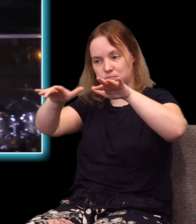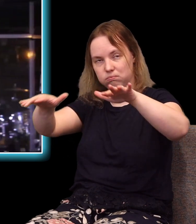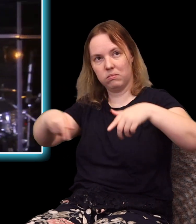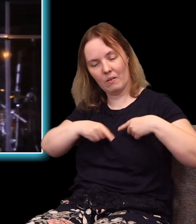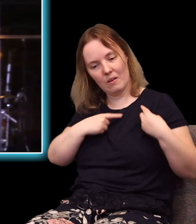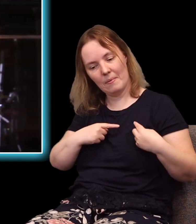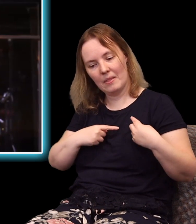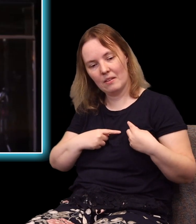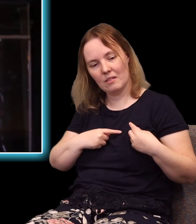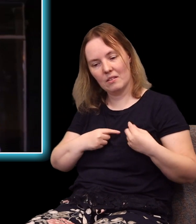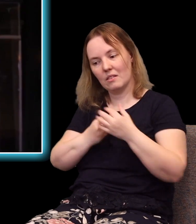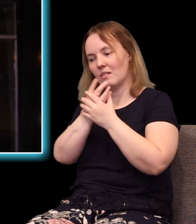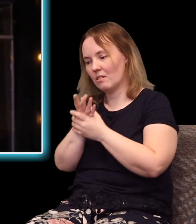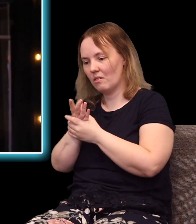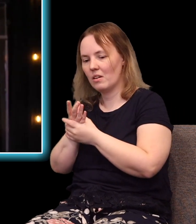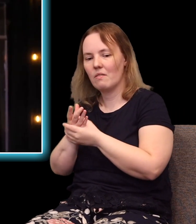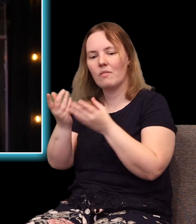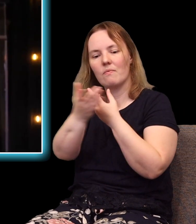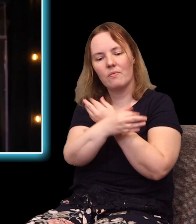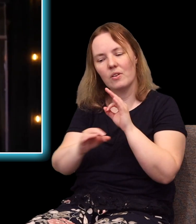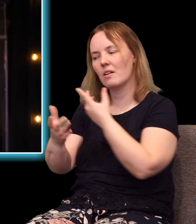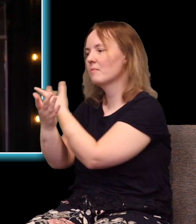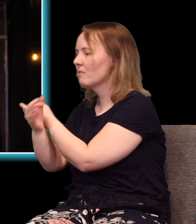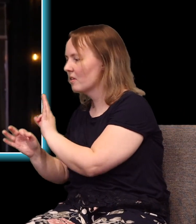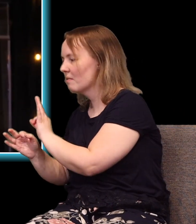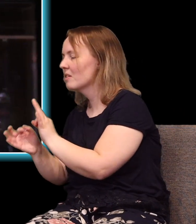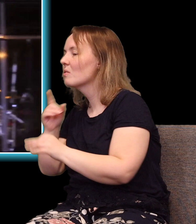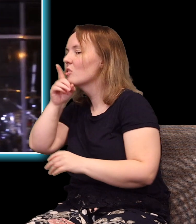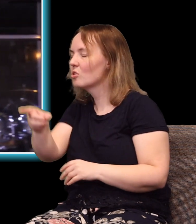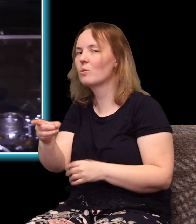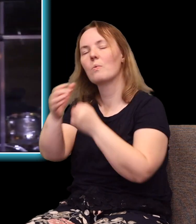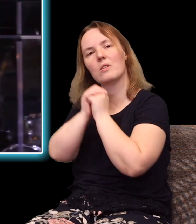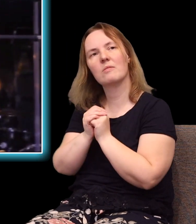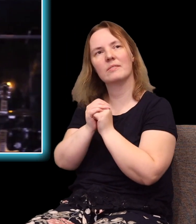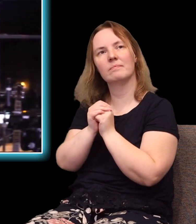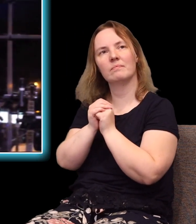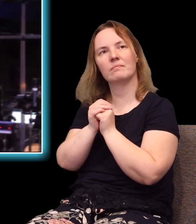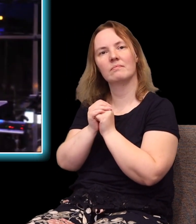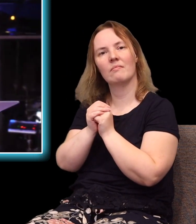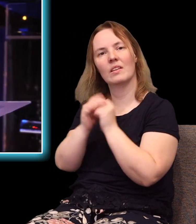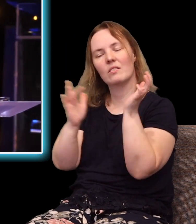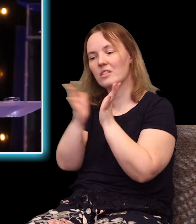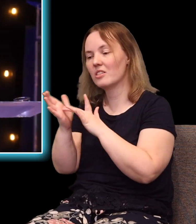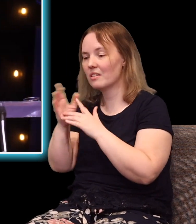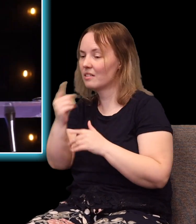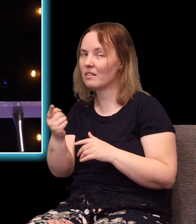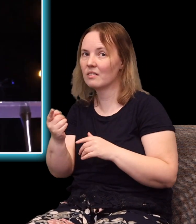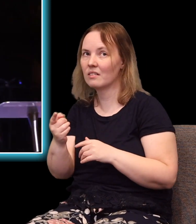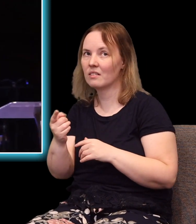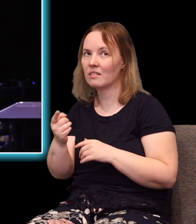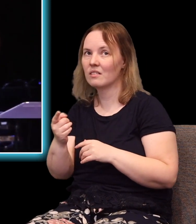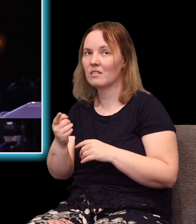of a heart that's growing from freedom to freedom to freedom. That's where true worship is, right? What did Jesus say? I think